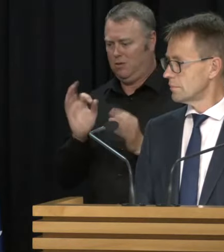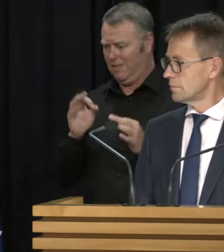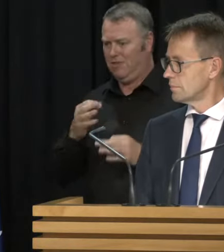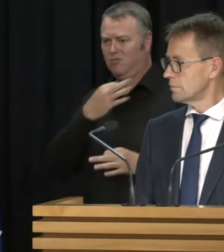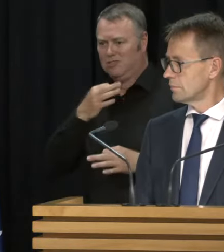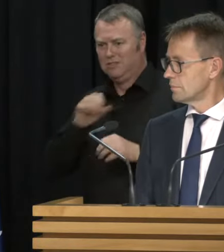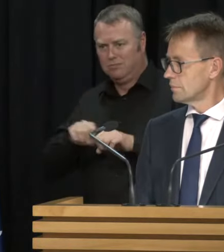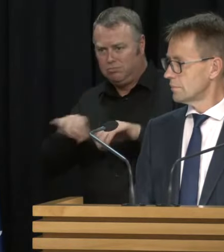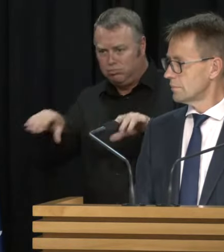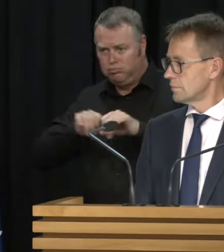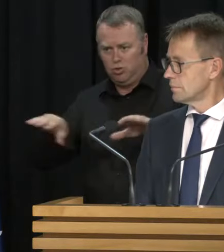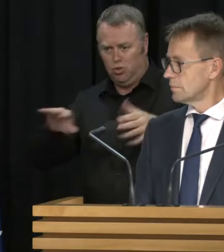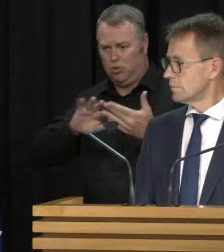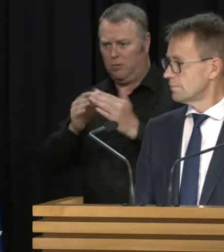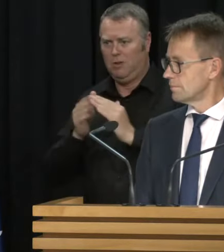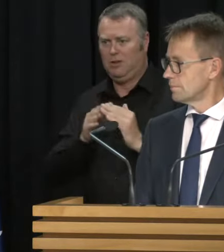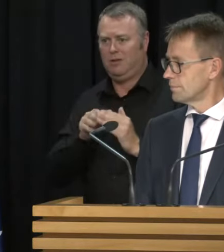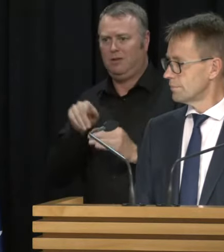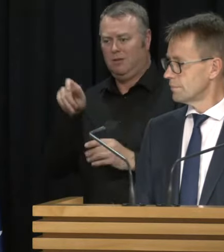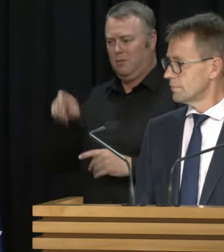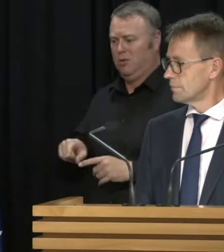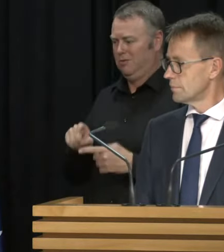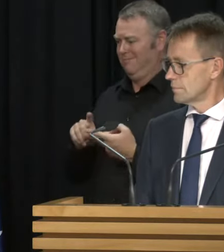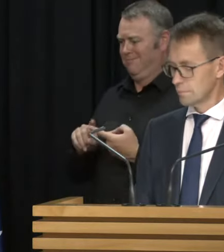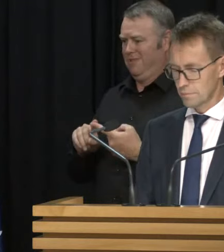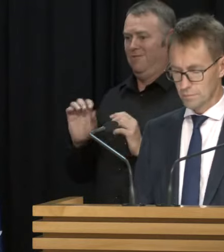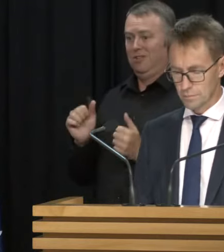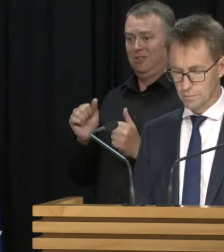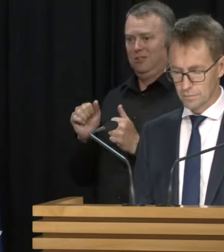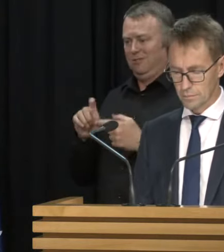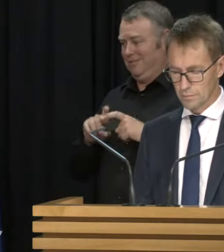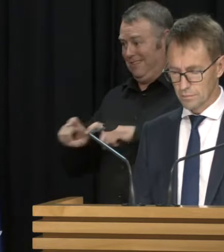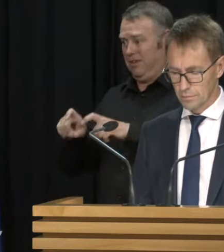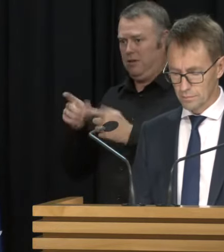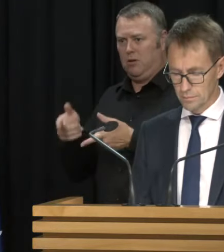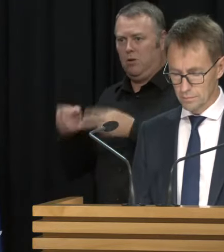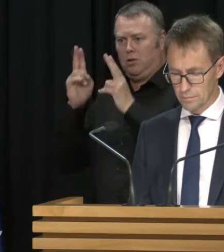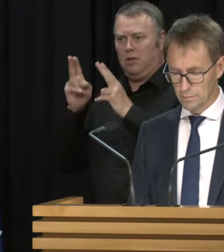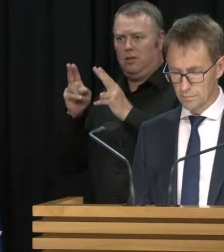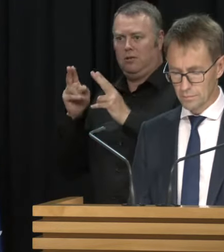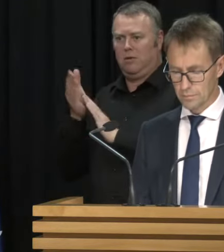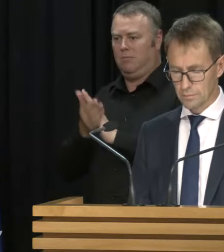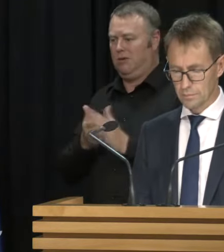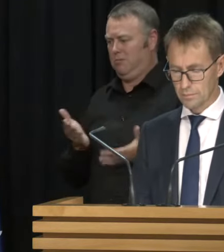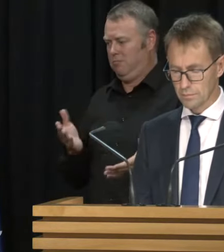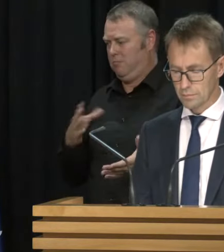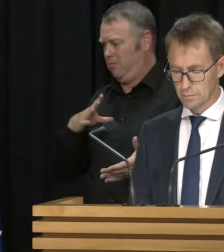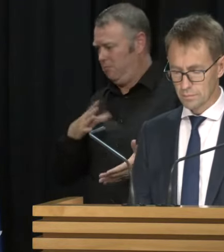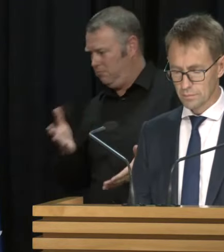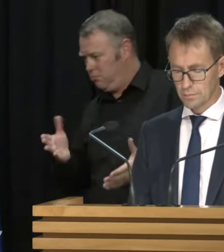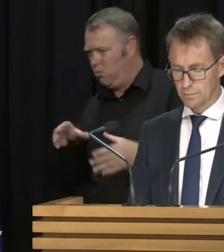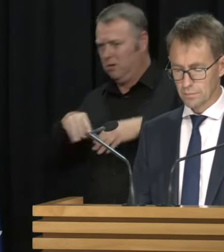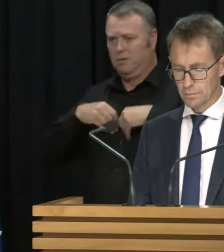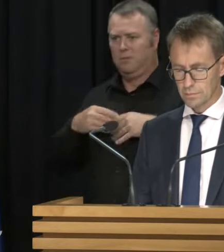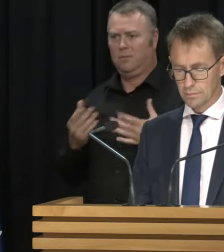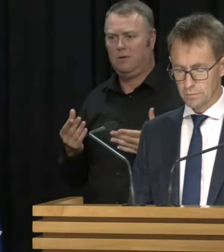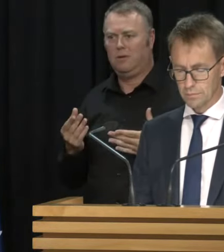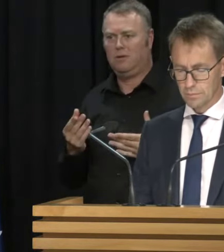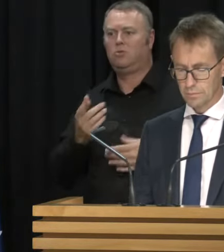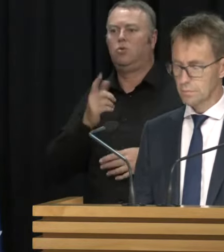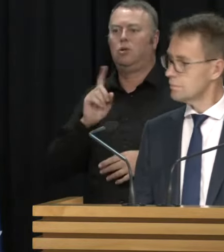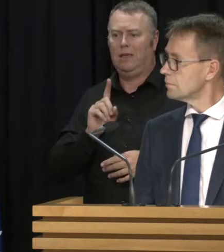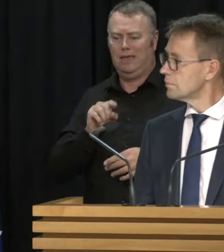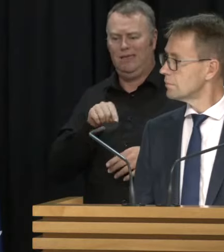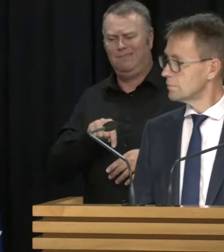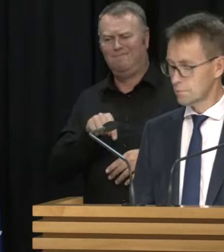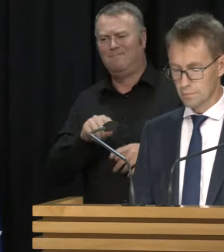quarantine, and so relatively comfortable with where that particular case was at. This is a little different in the sense that it's a casual